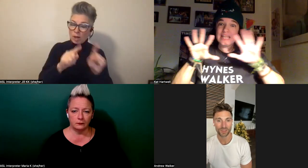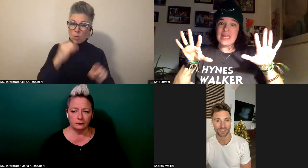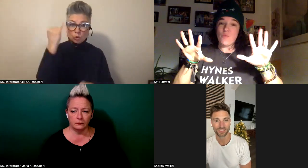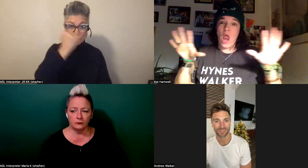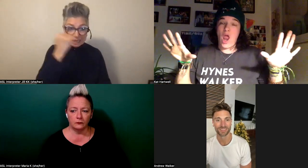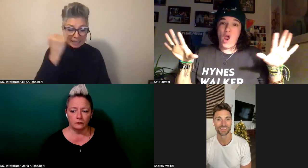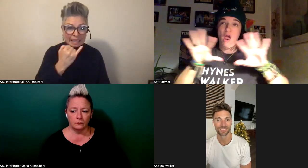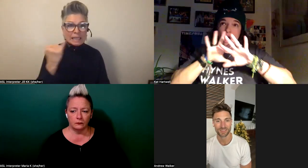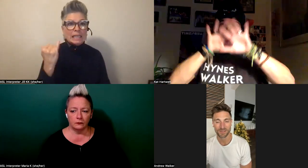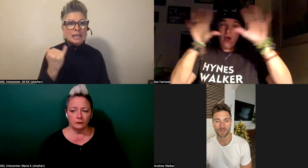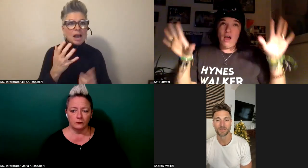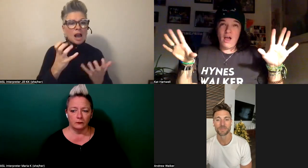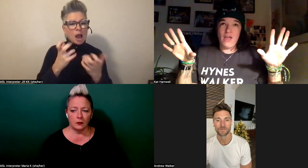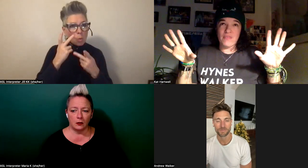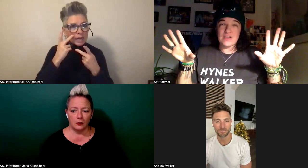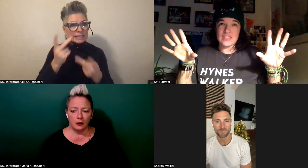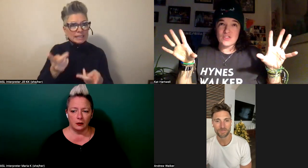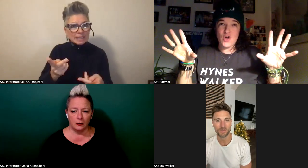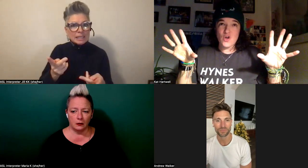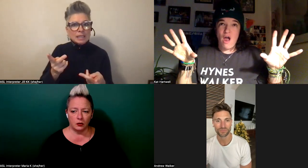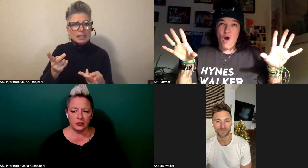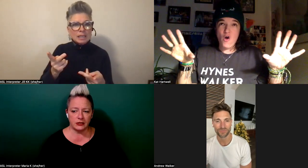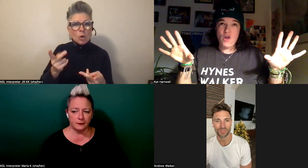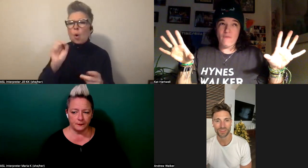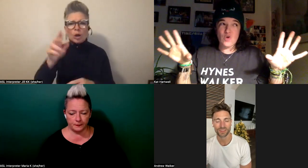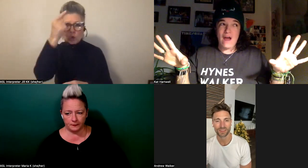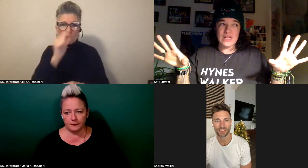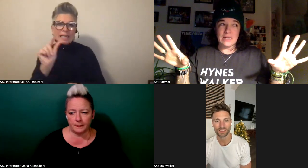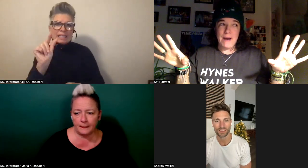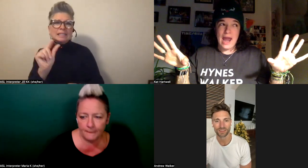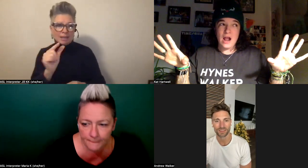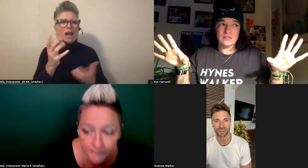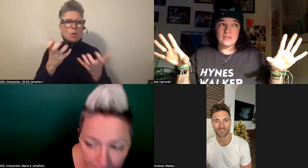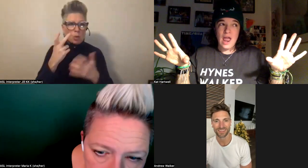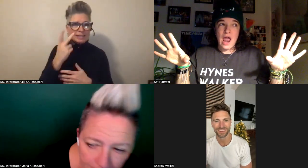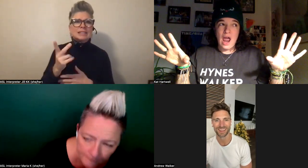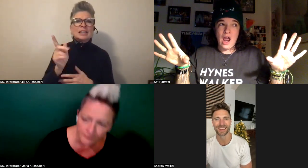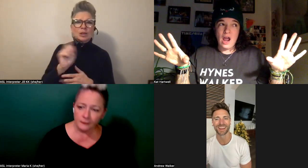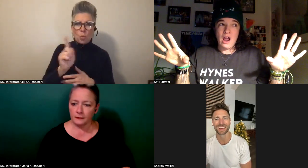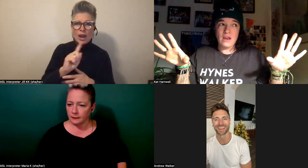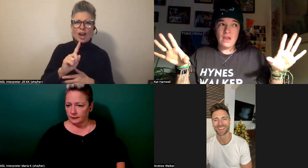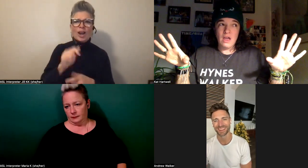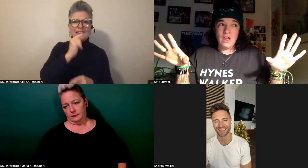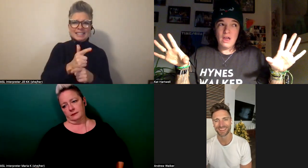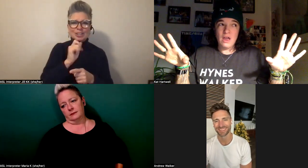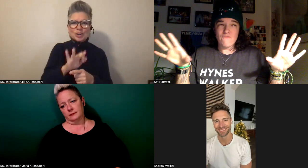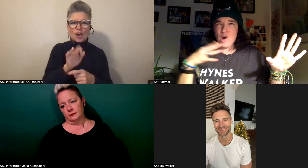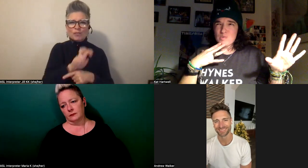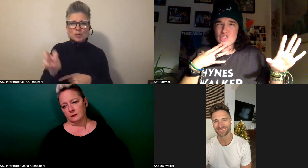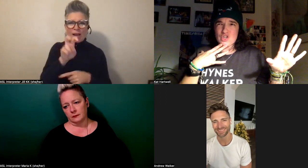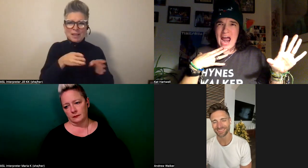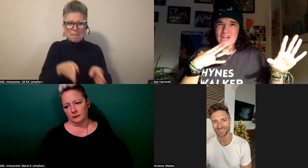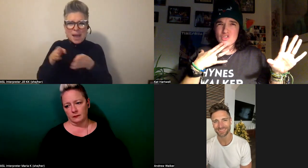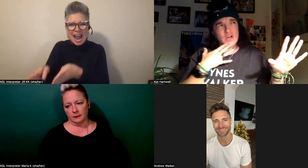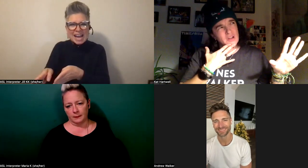to see where the sisterhood of traveling pan and